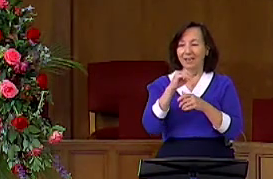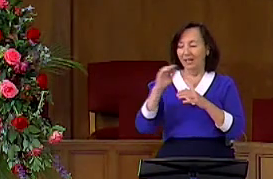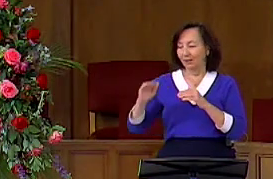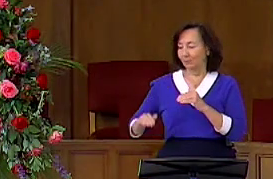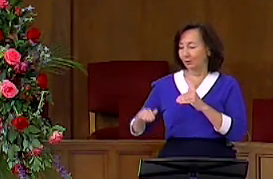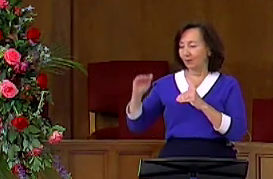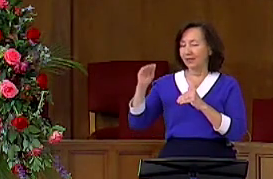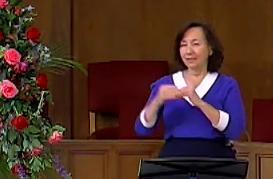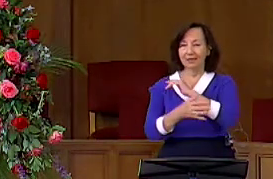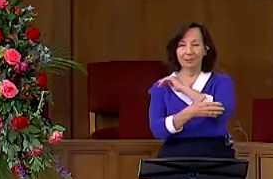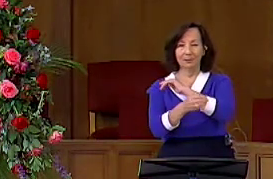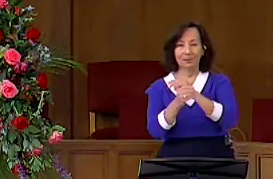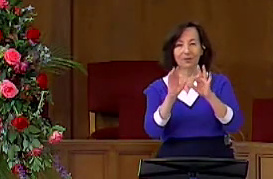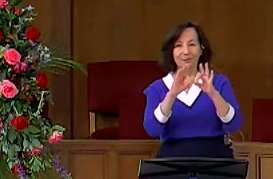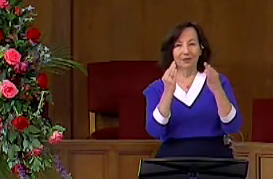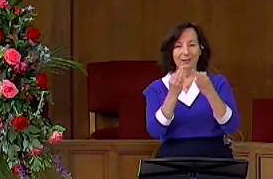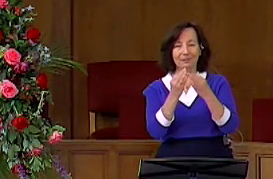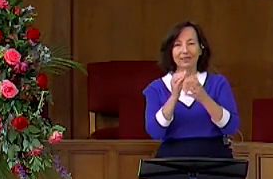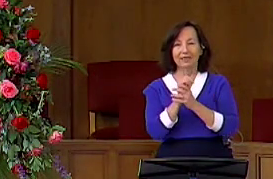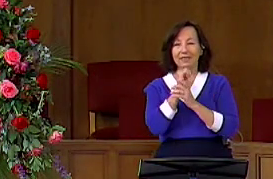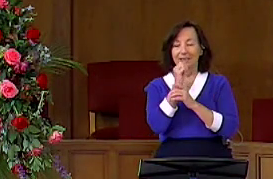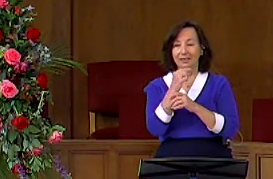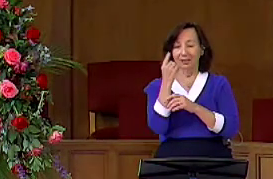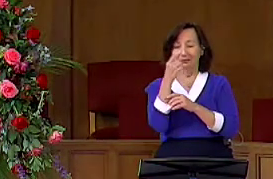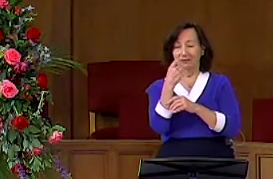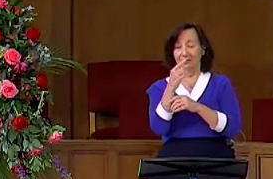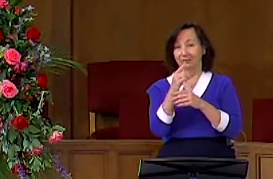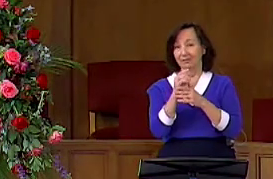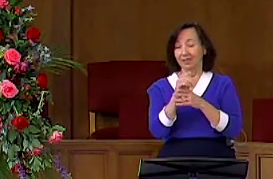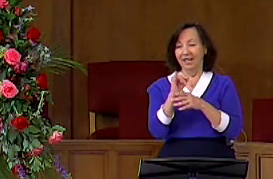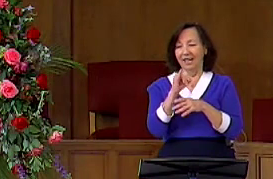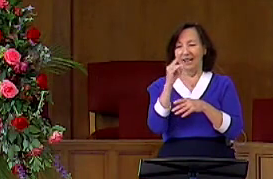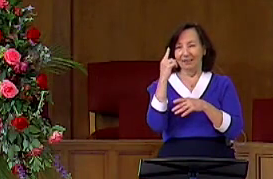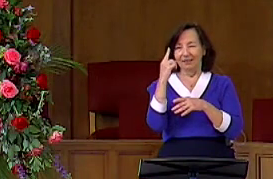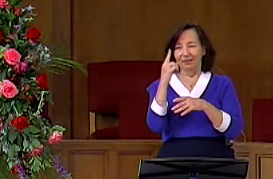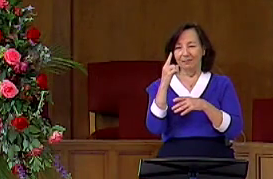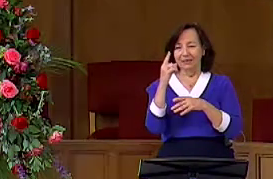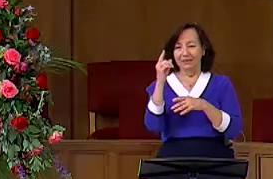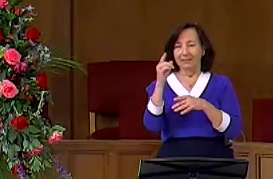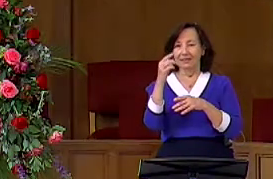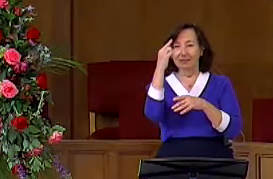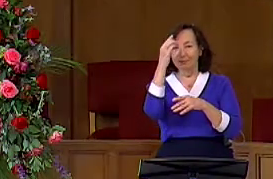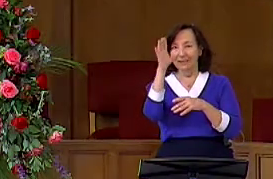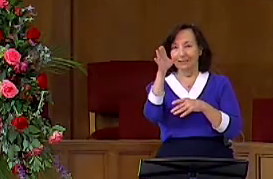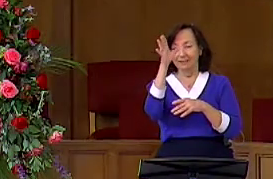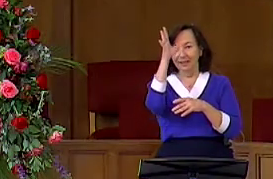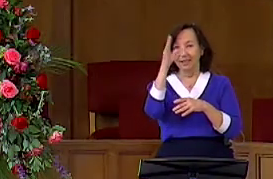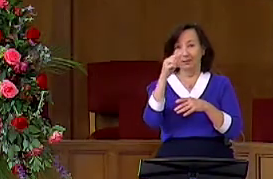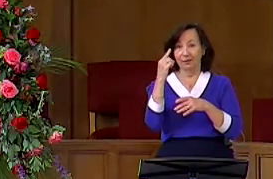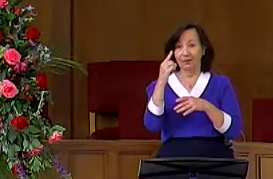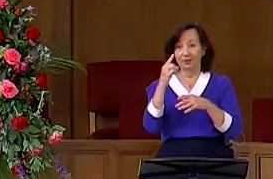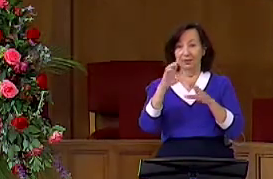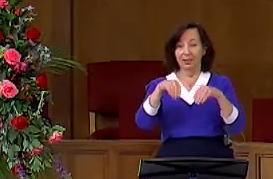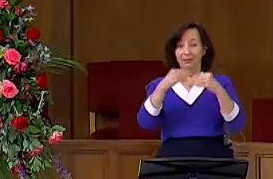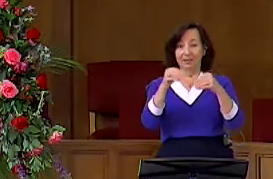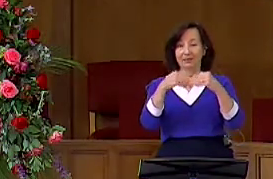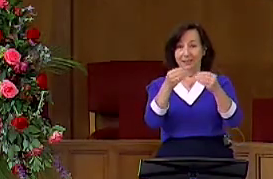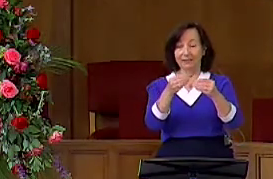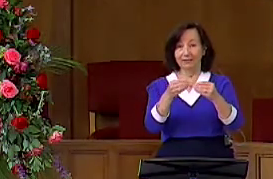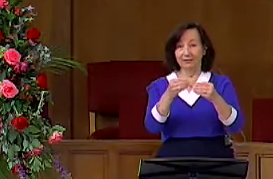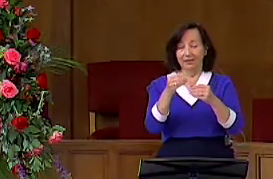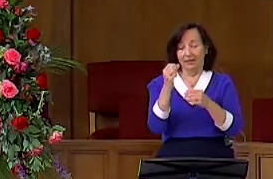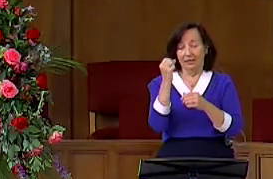poor family. It didn't always look like that. I thought my dad thought like that. He would give and give and give, and I didn't understand why he